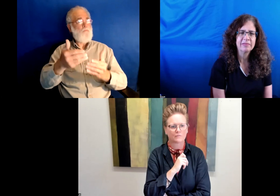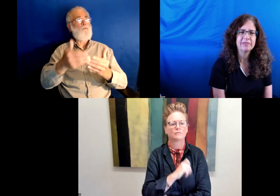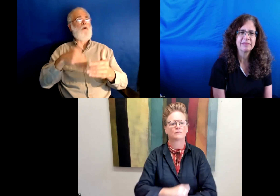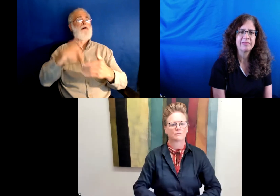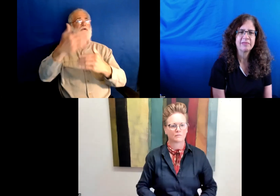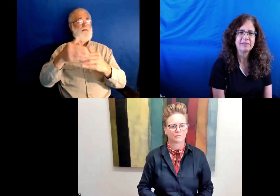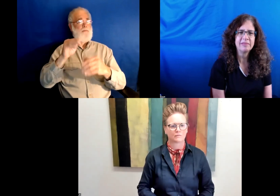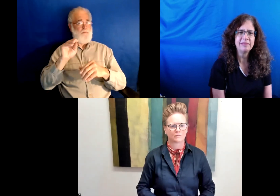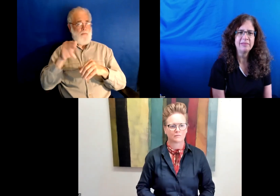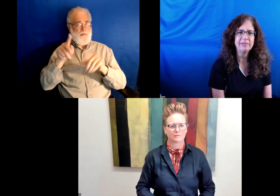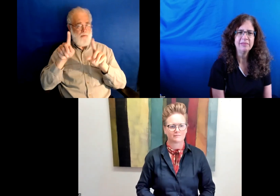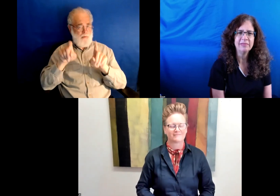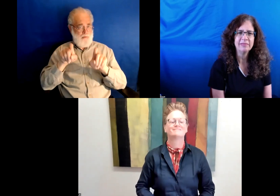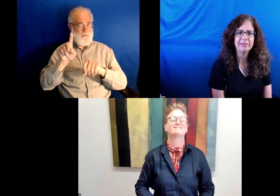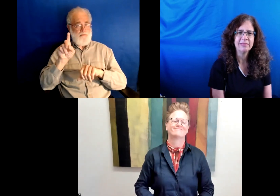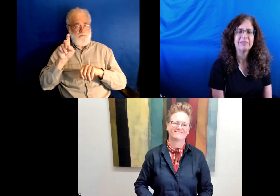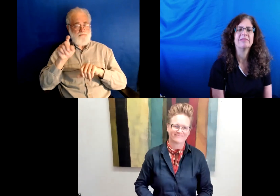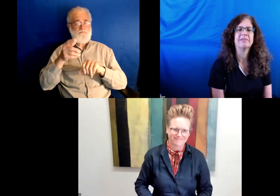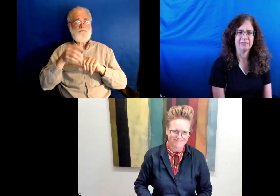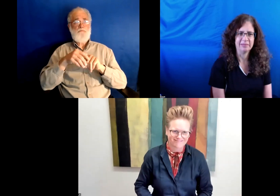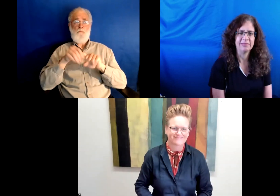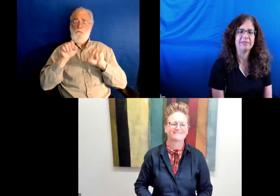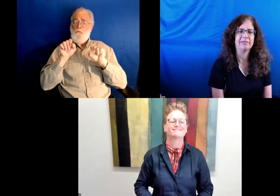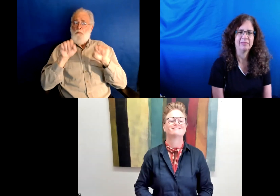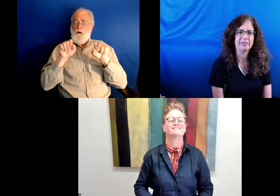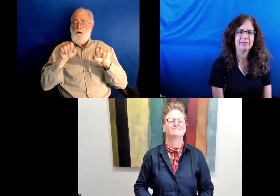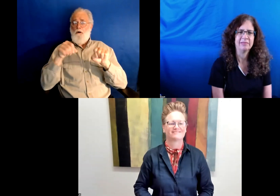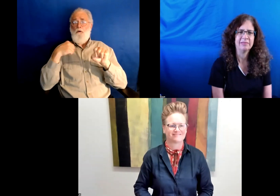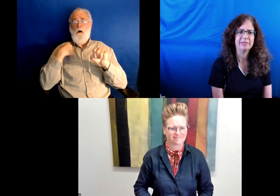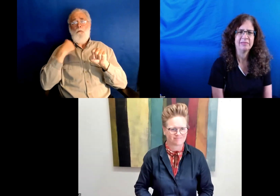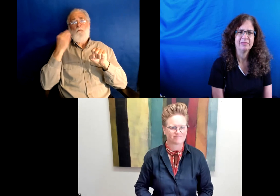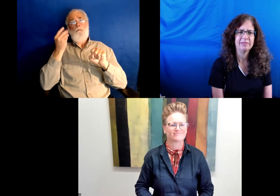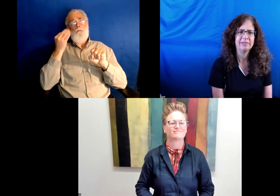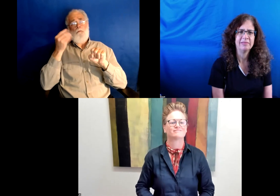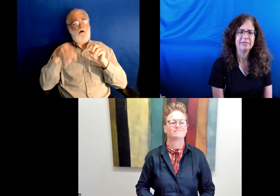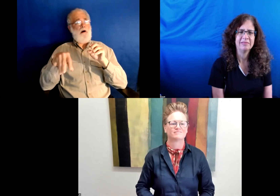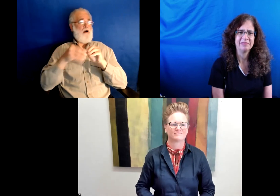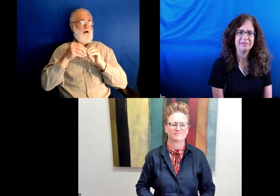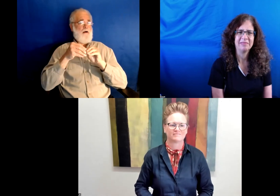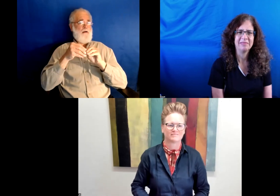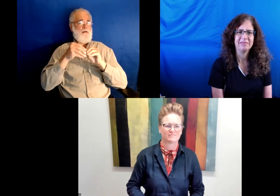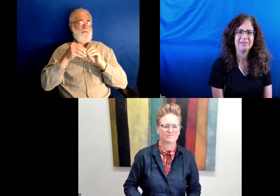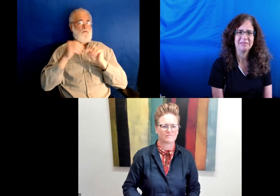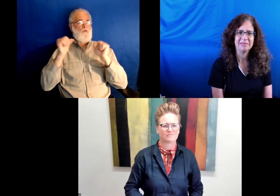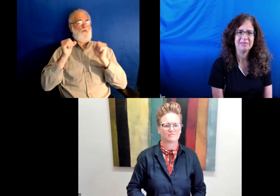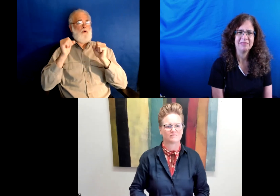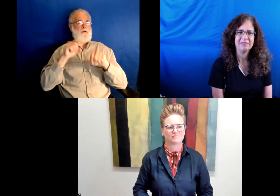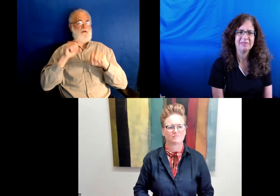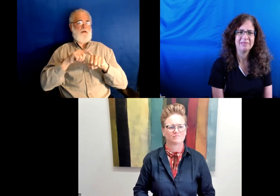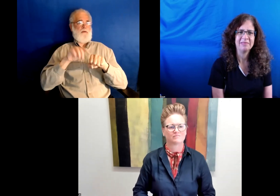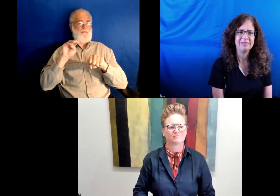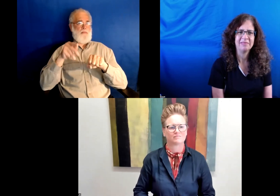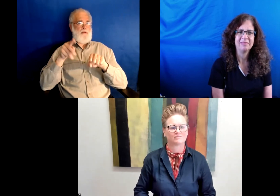how they're doing? Maybe next map testing, it's all possible. Thinking about